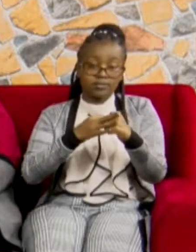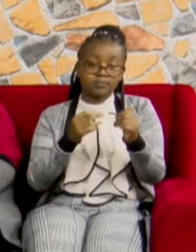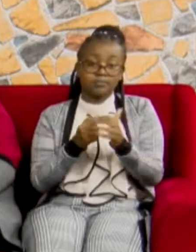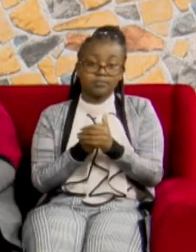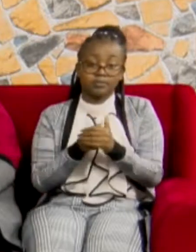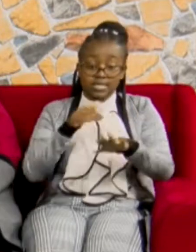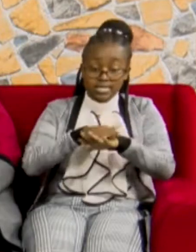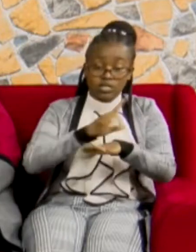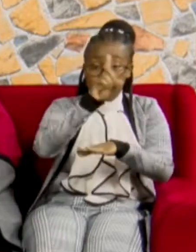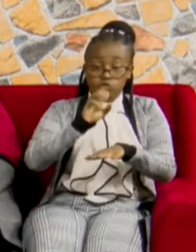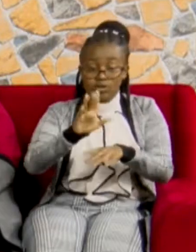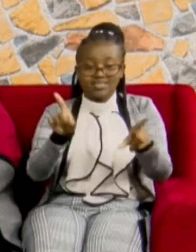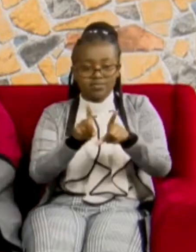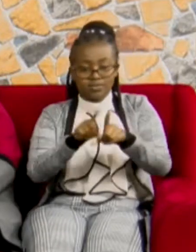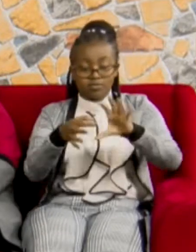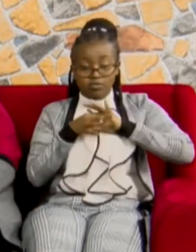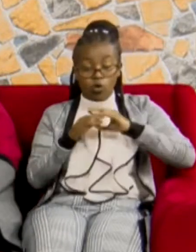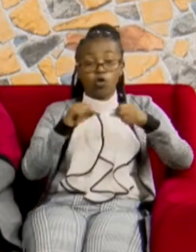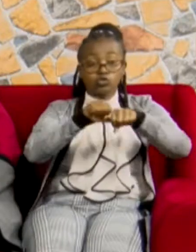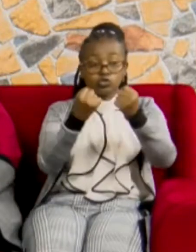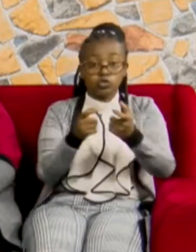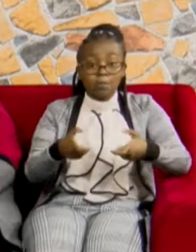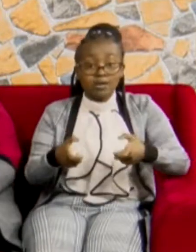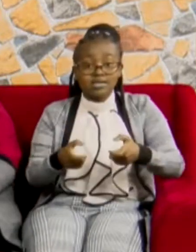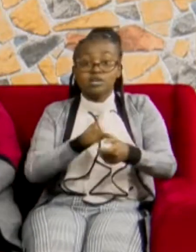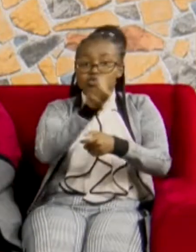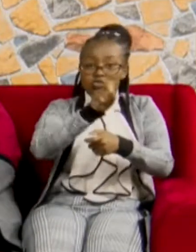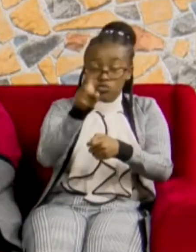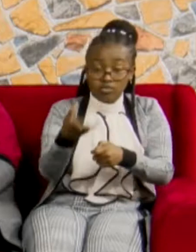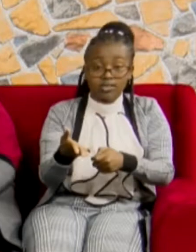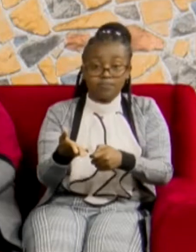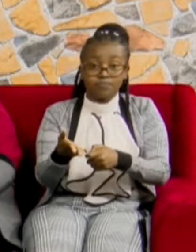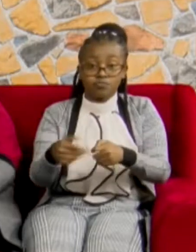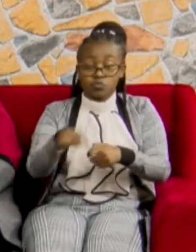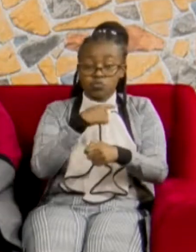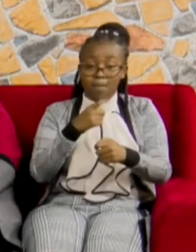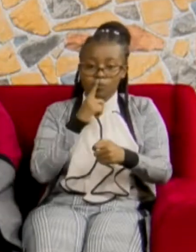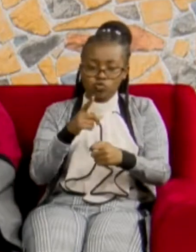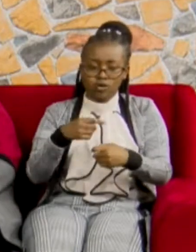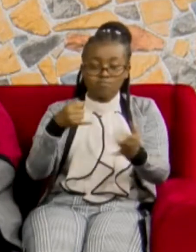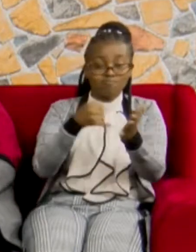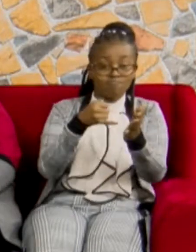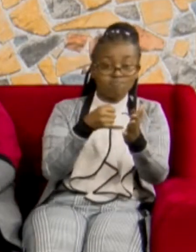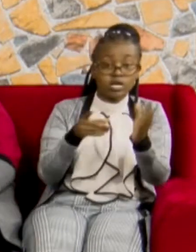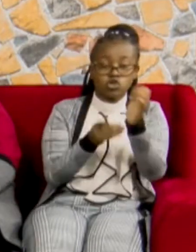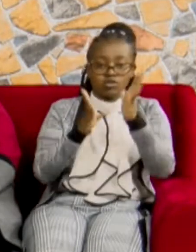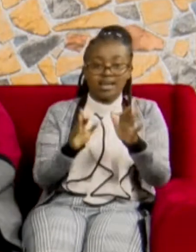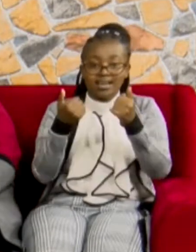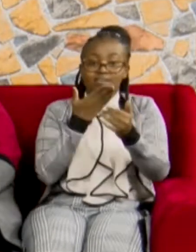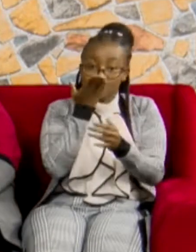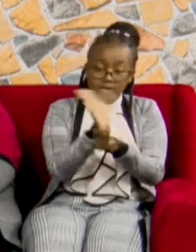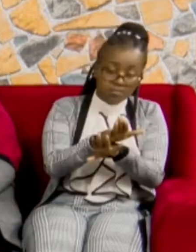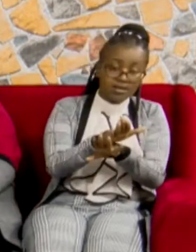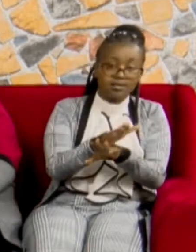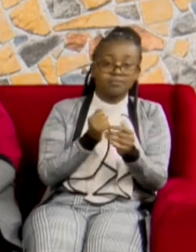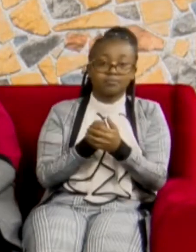20508. So send in your questions. Also join us on social media, and you can pass in your questions over there, and we will be sure to engage Dr. and give feedback right back to you.